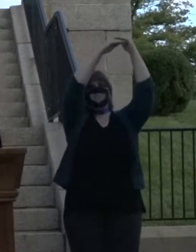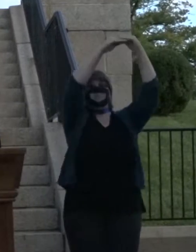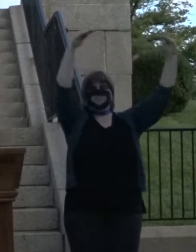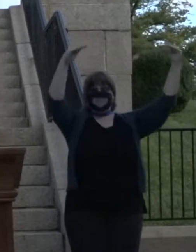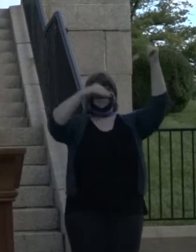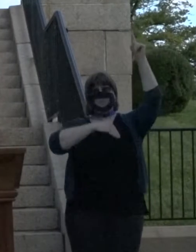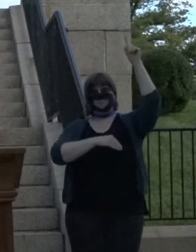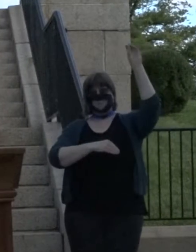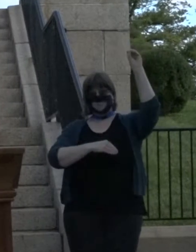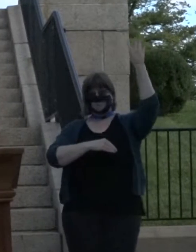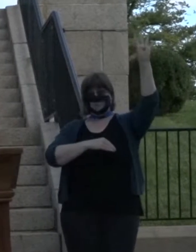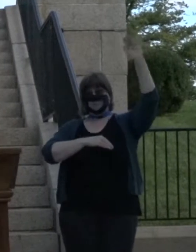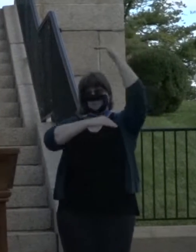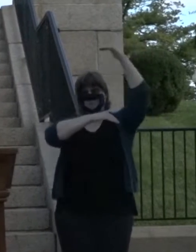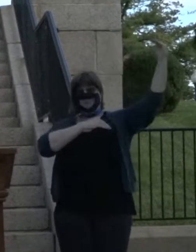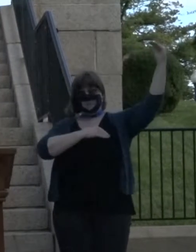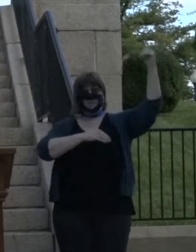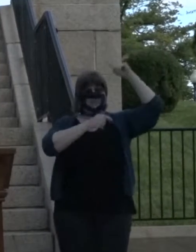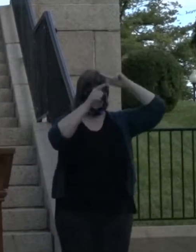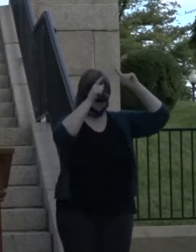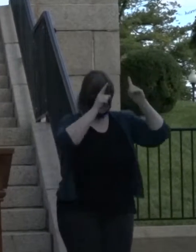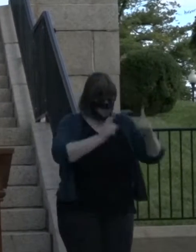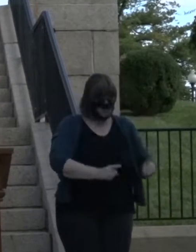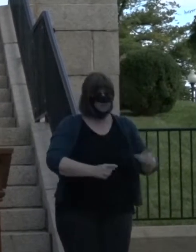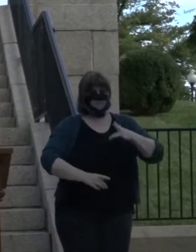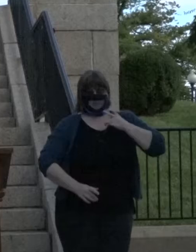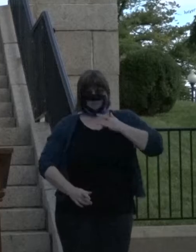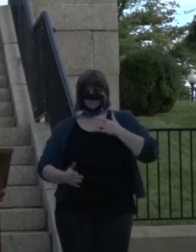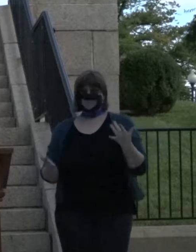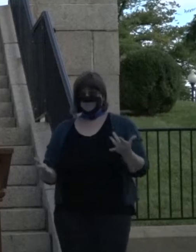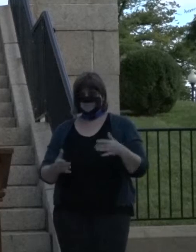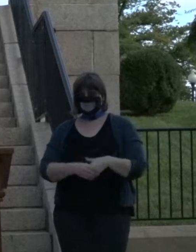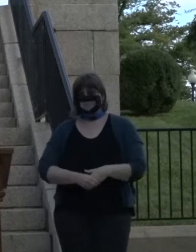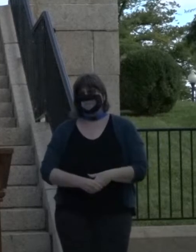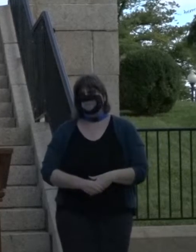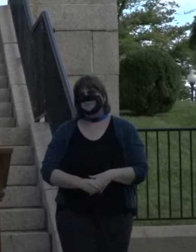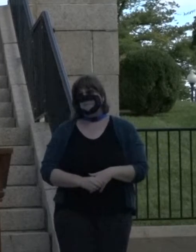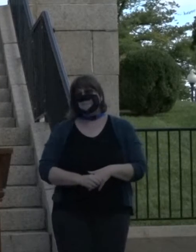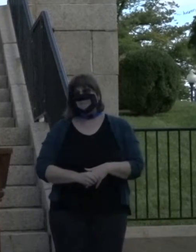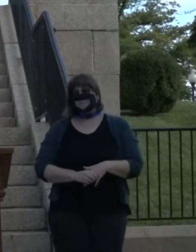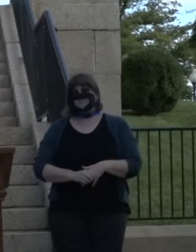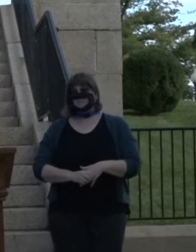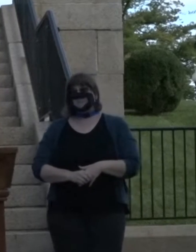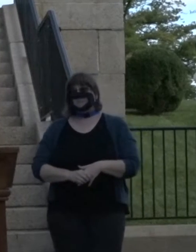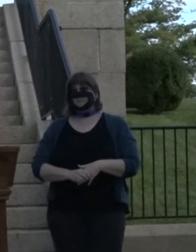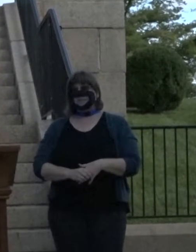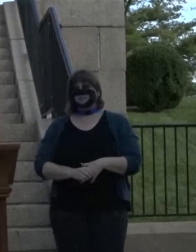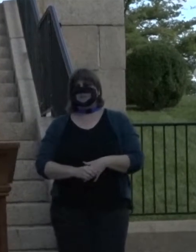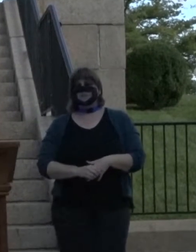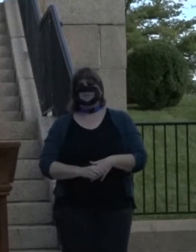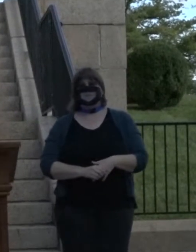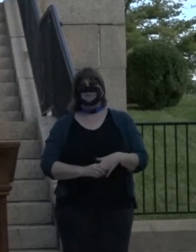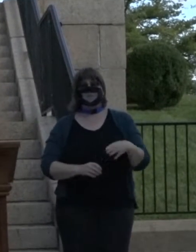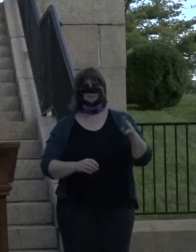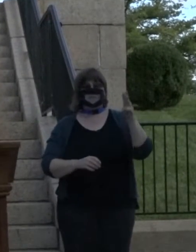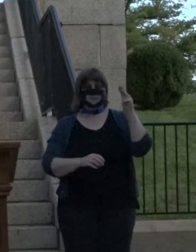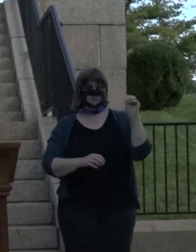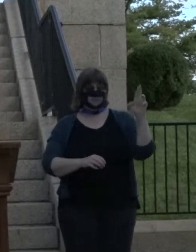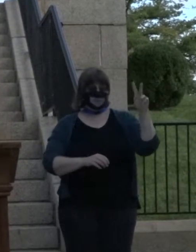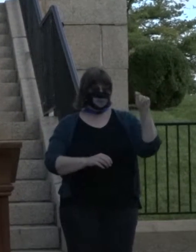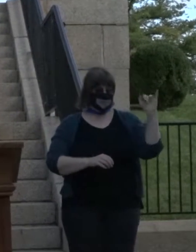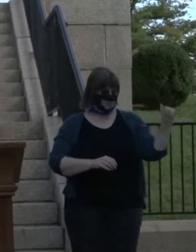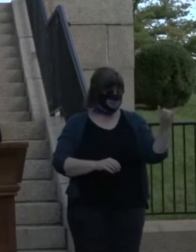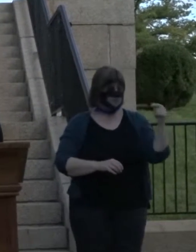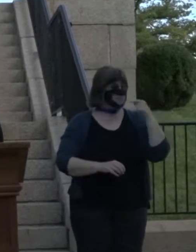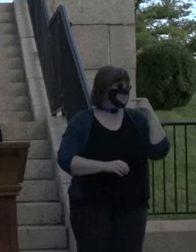like, and what that decision must have been like to make that decision to jump. And Marty's brother's telling